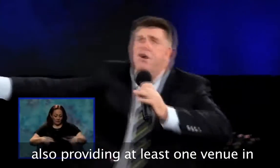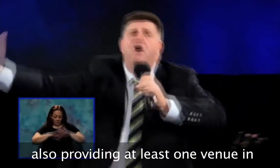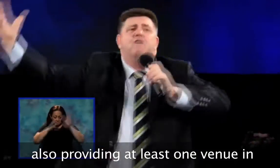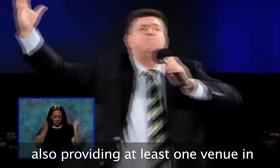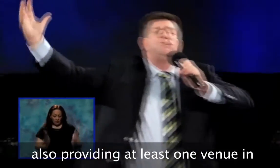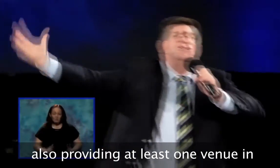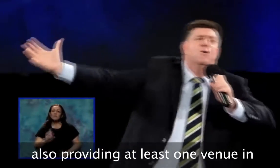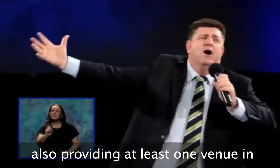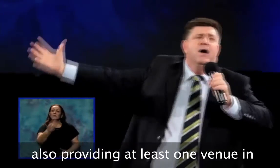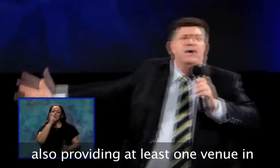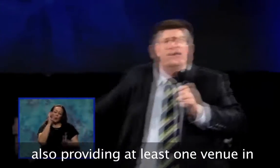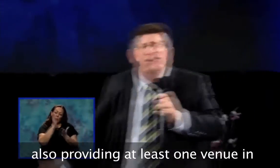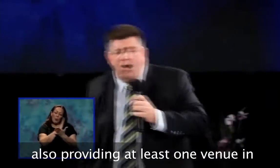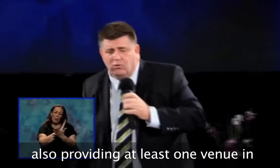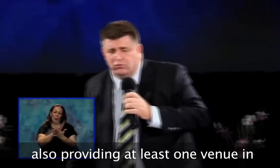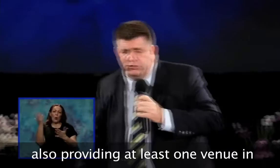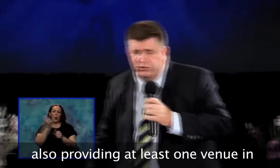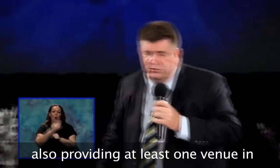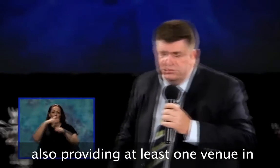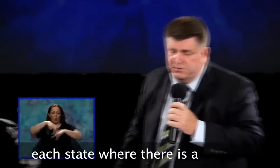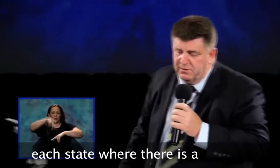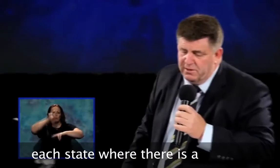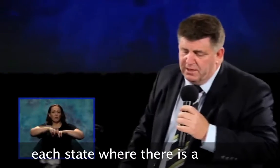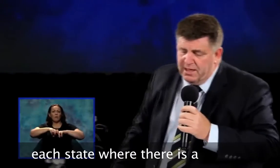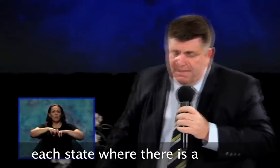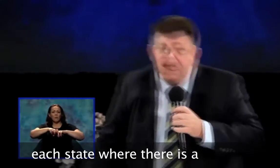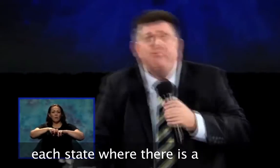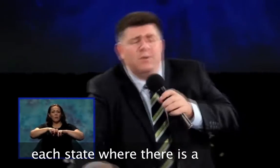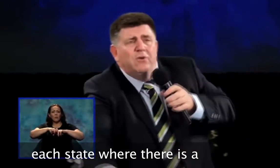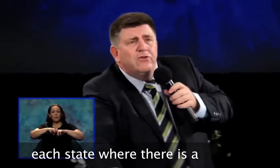also providing at least one venue in